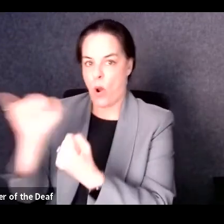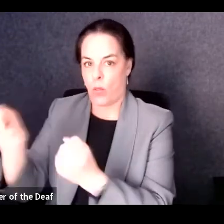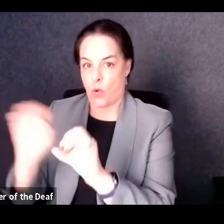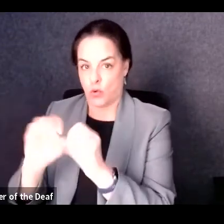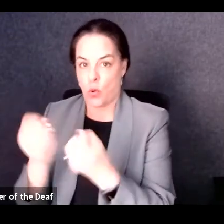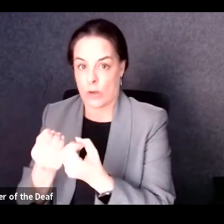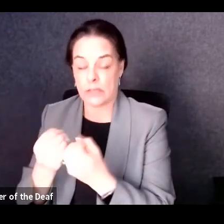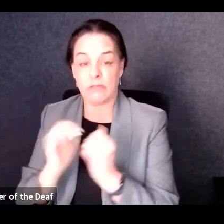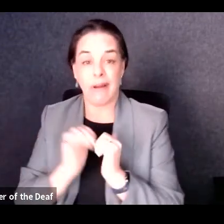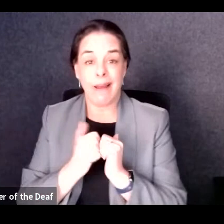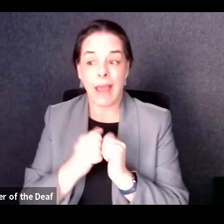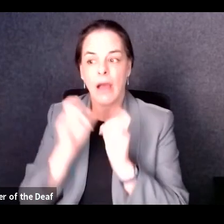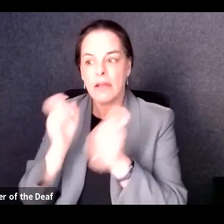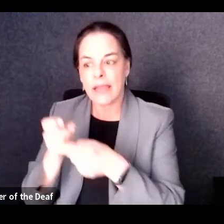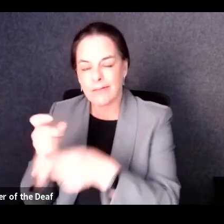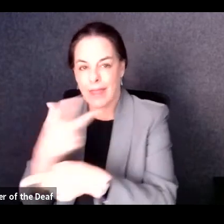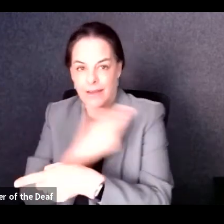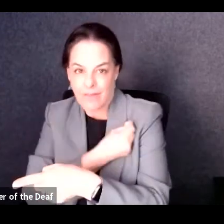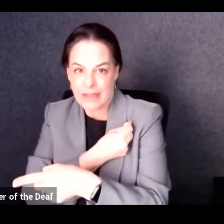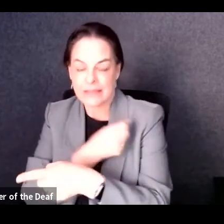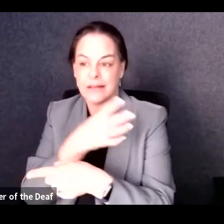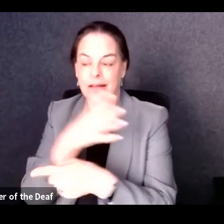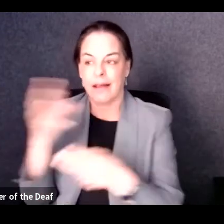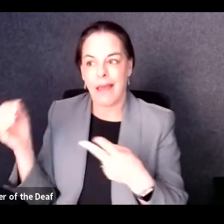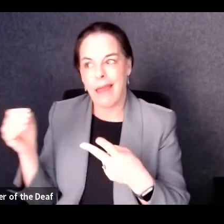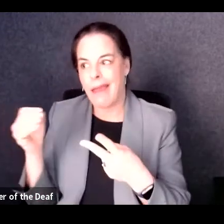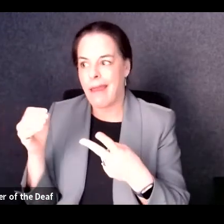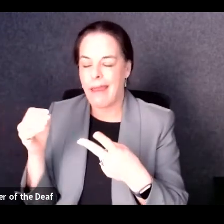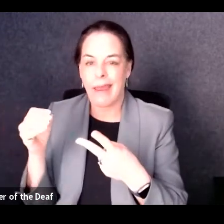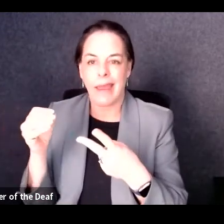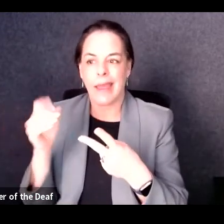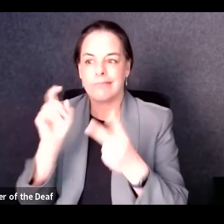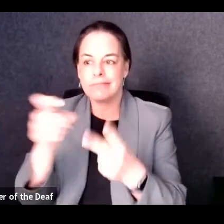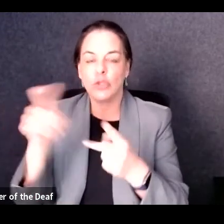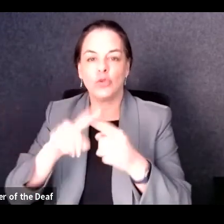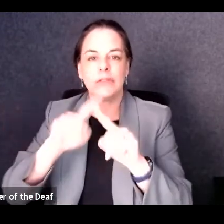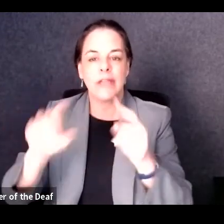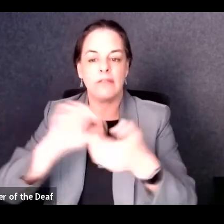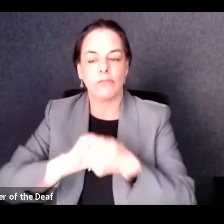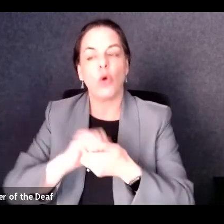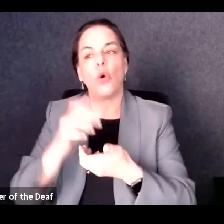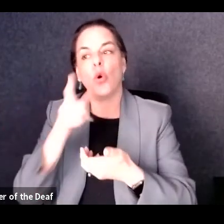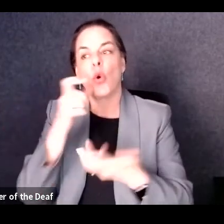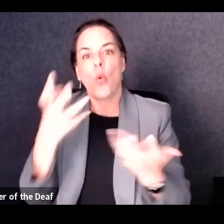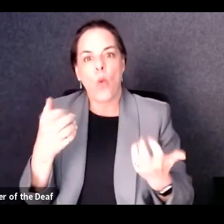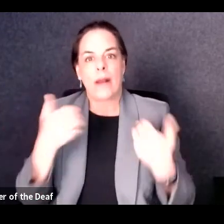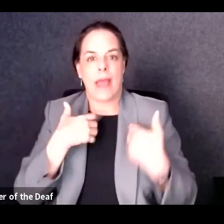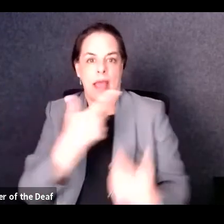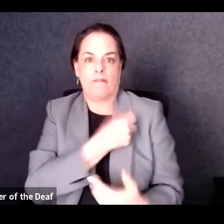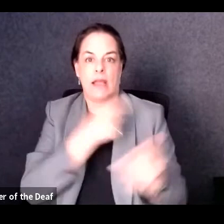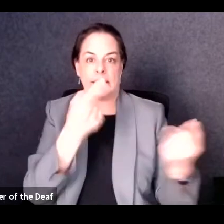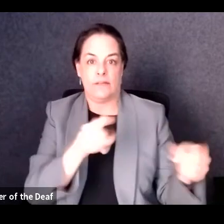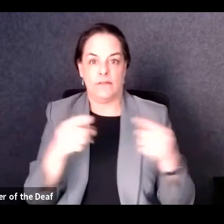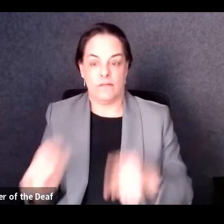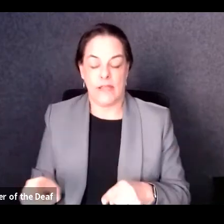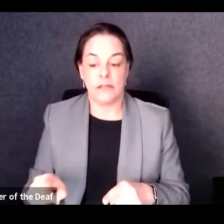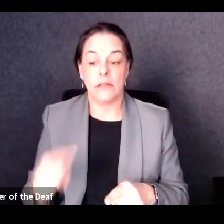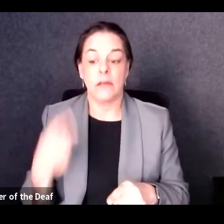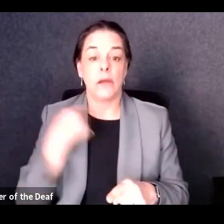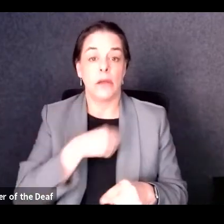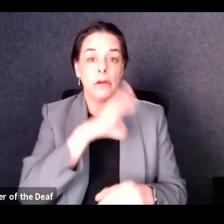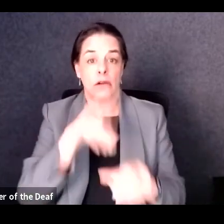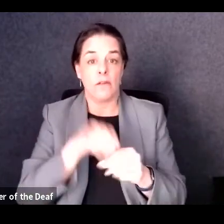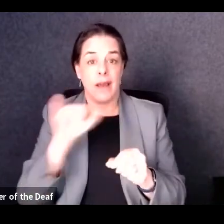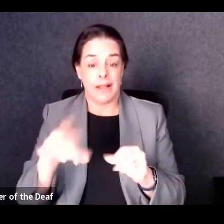by providing vaccine and vaccine management to partners who want to hold vaccine events. We served in this role to